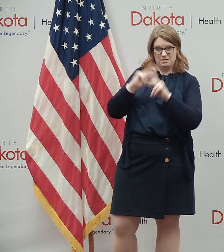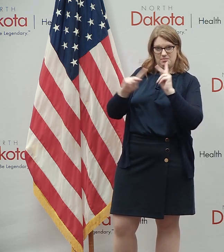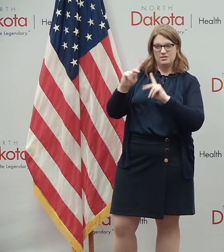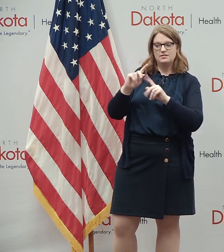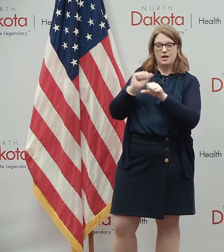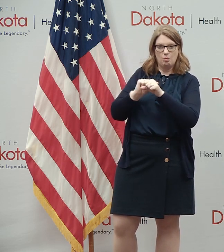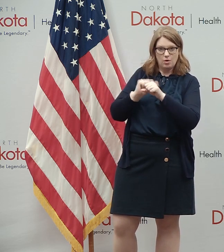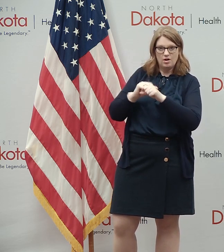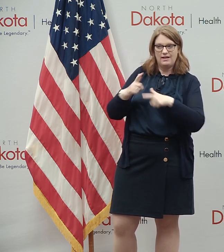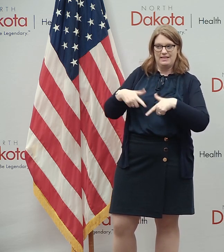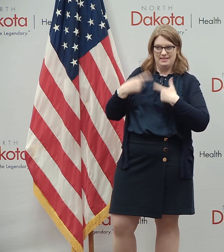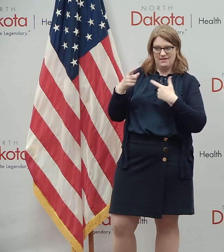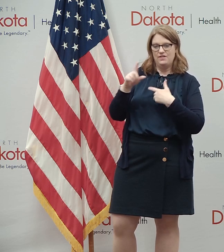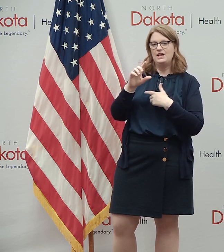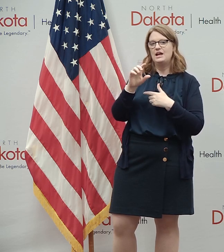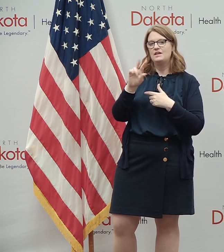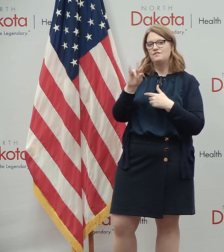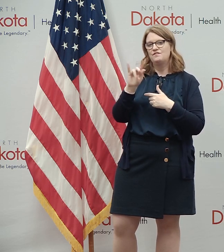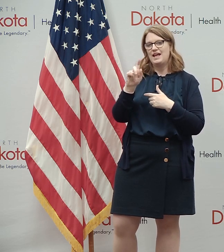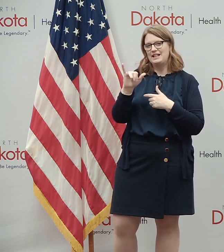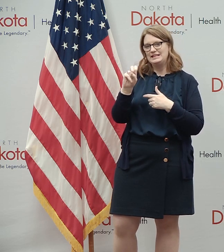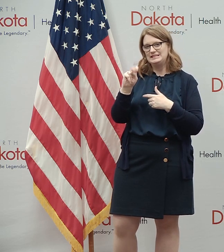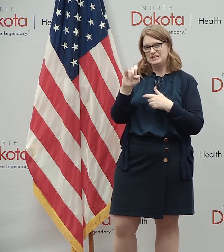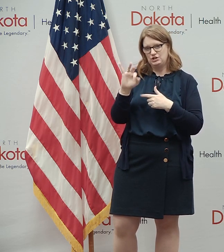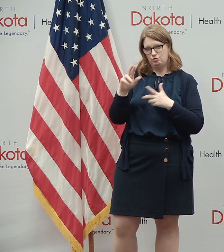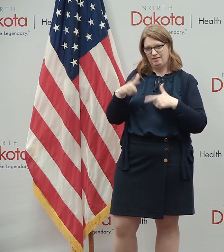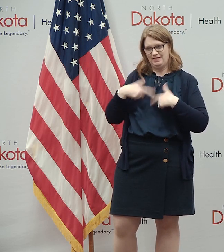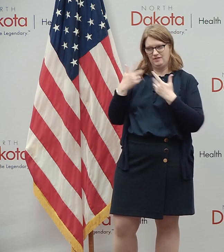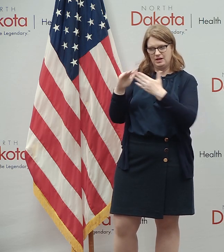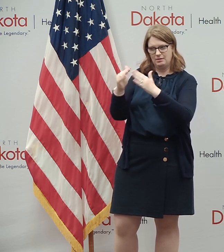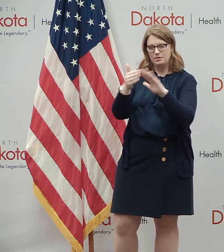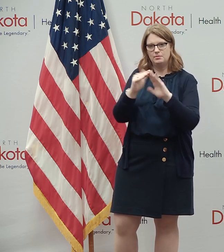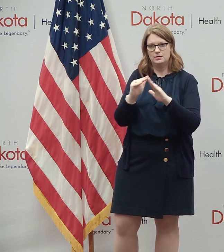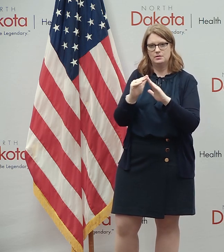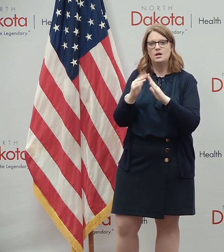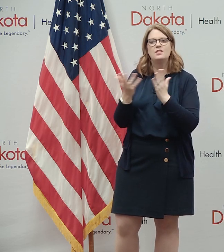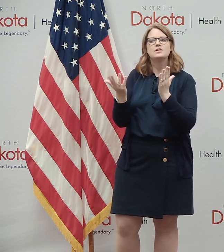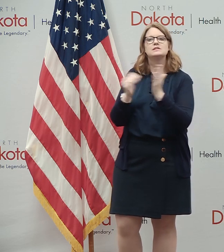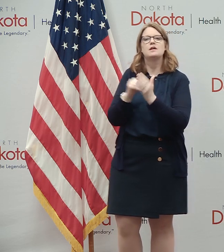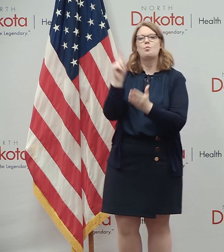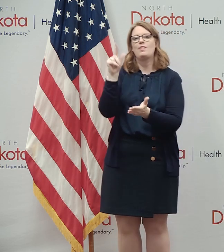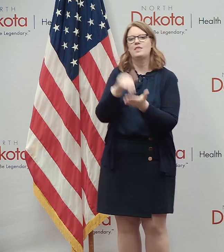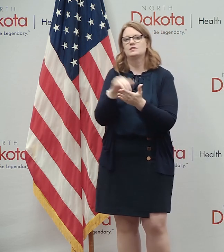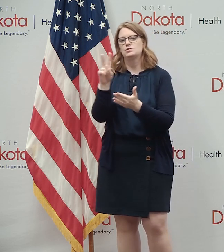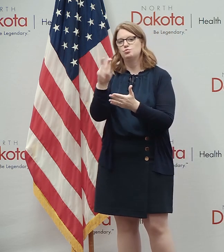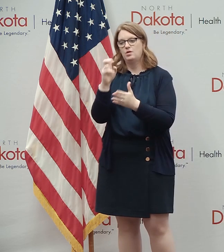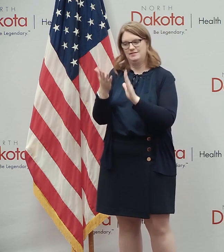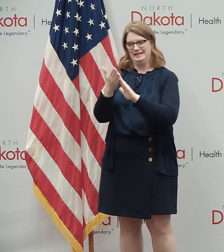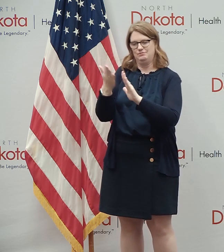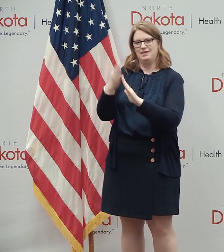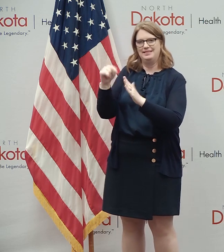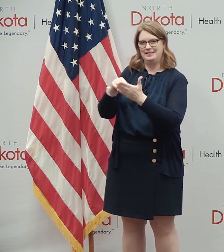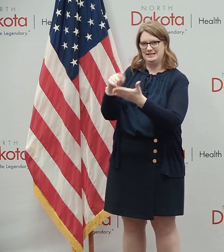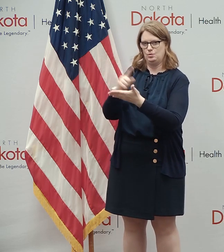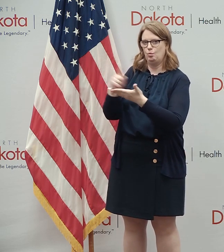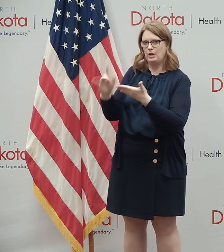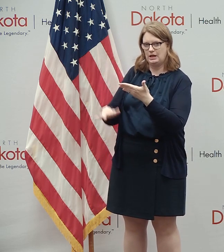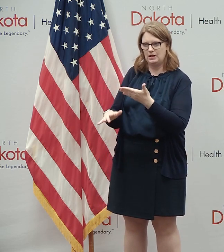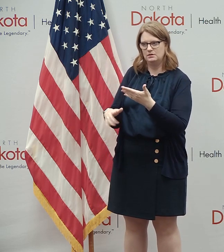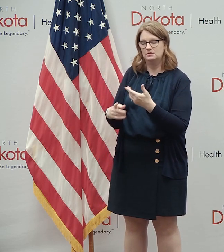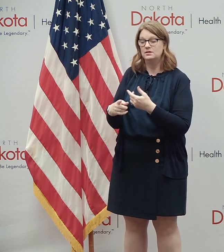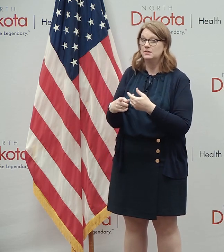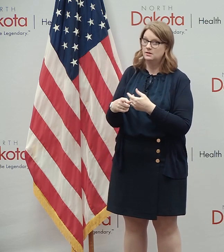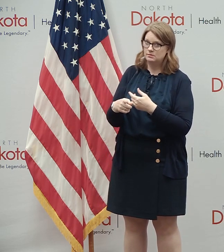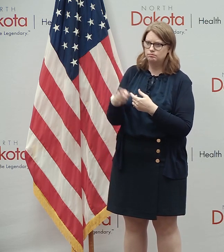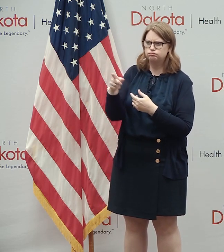Valley Senior Living communities in Grand Forks. There's going to be another 1,200 that are going to be run this weekend. Again, they've been very